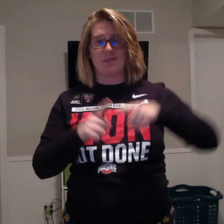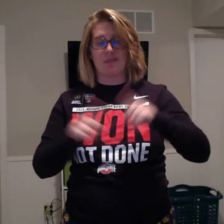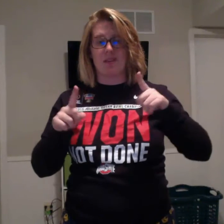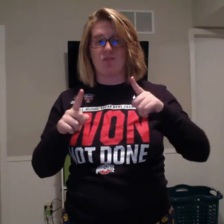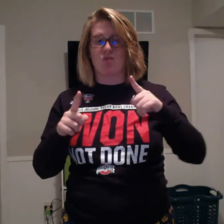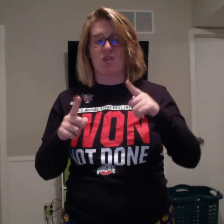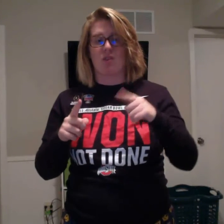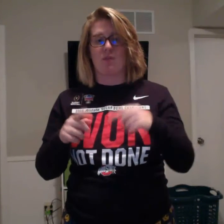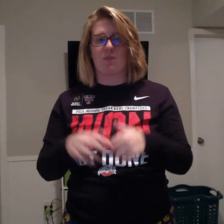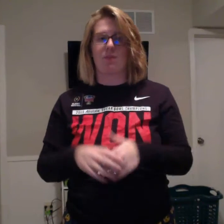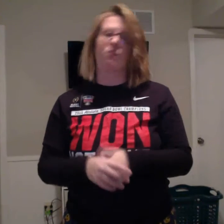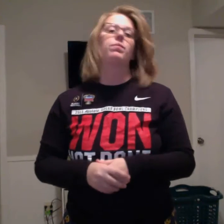with each generation.